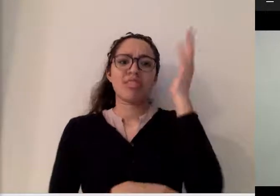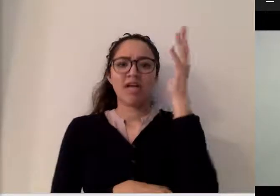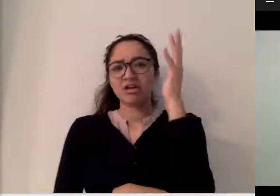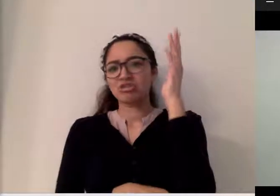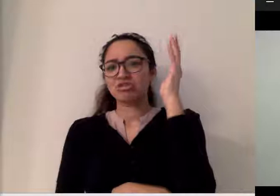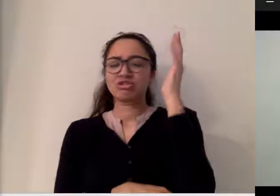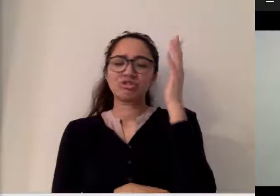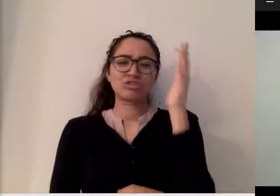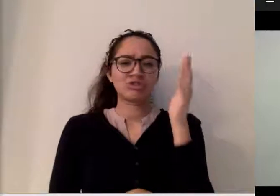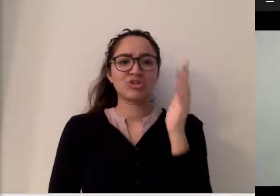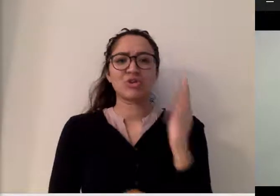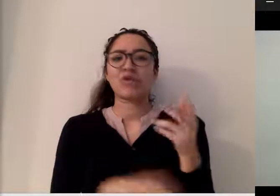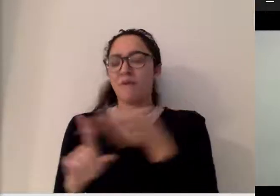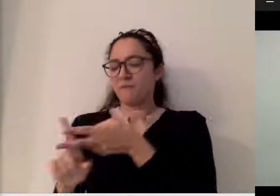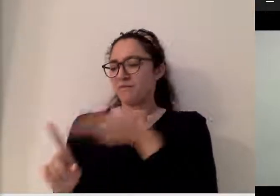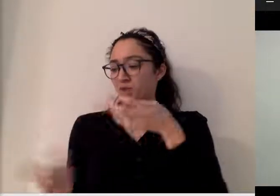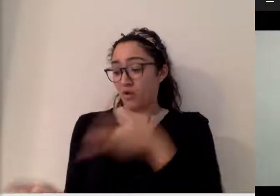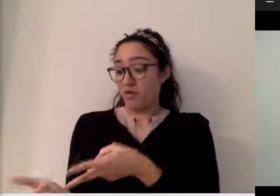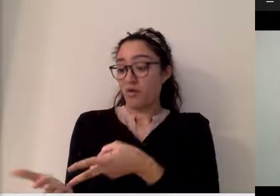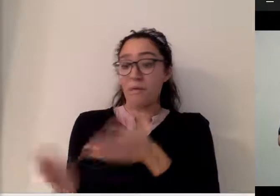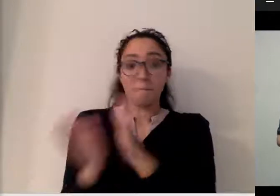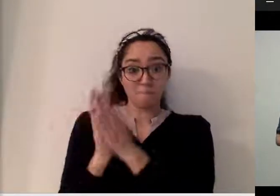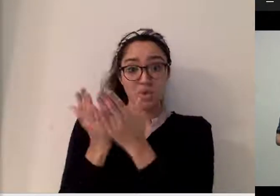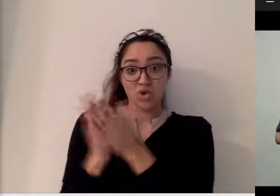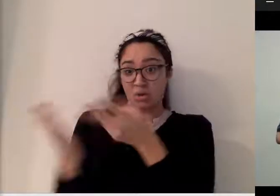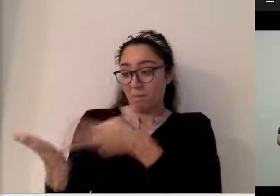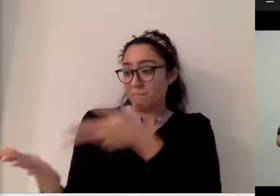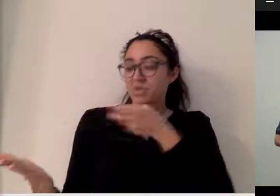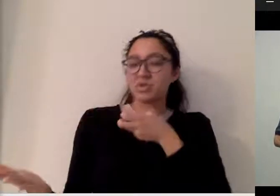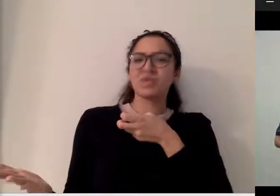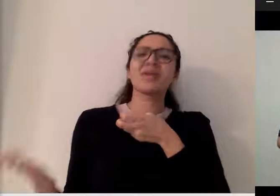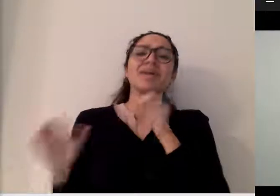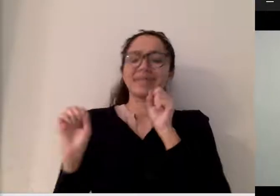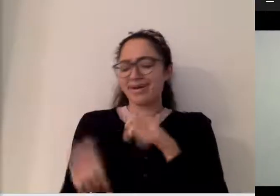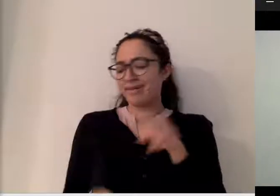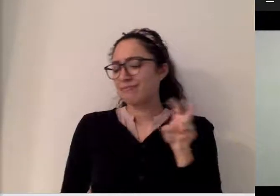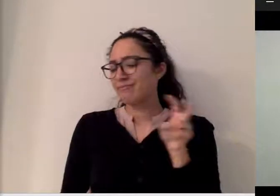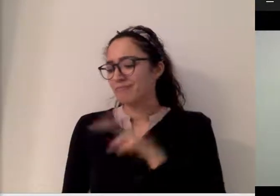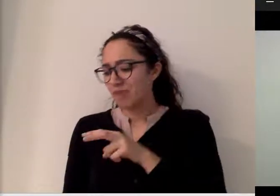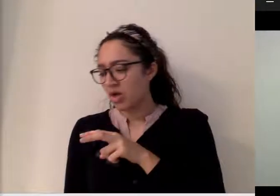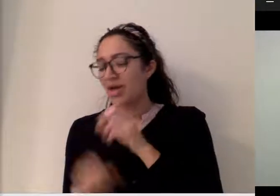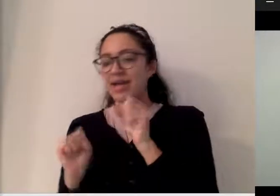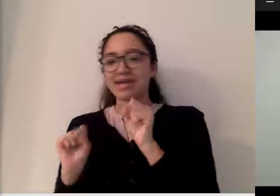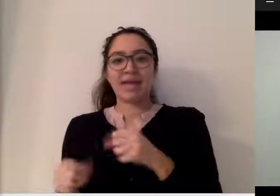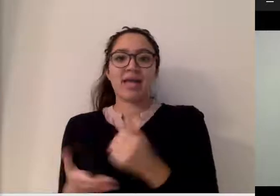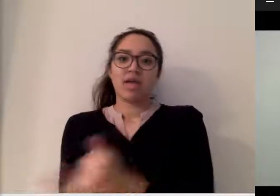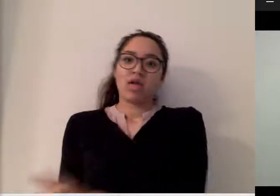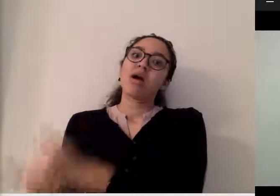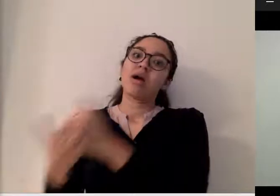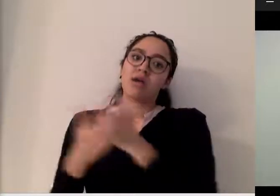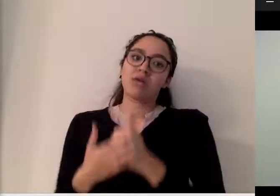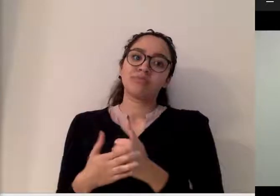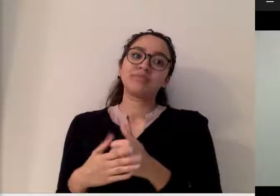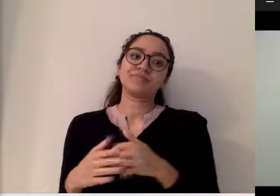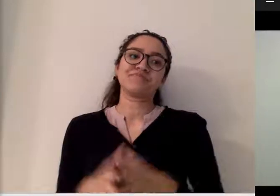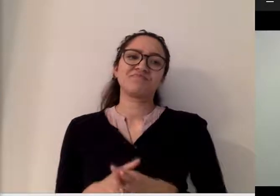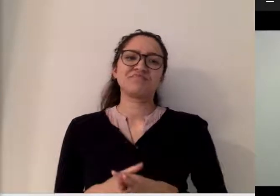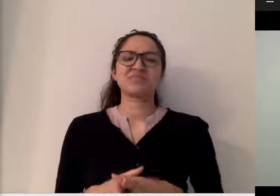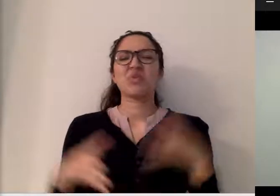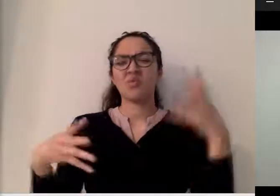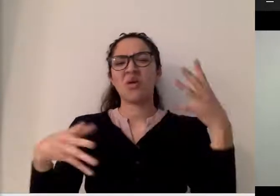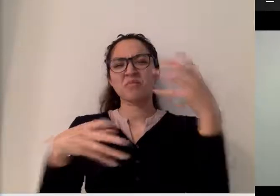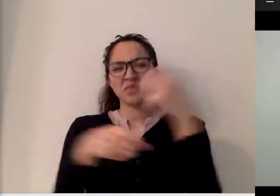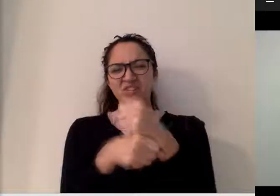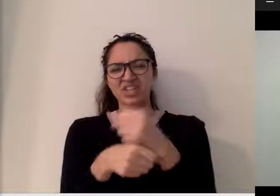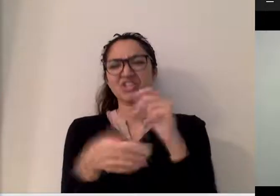of time and try to make a little strategy like this. And again, it doesn't take very long, but it helps when the time comes. So that's what I mean by